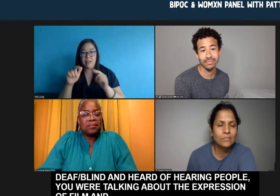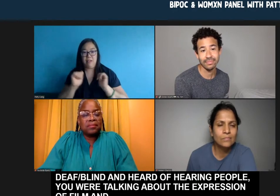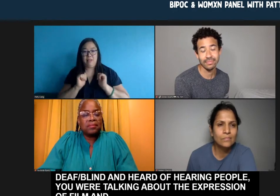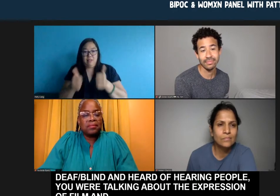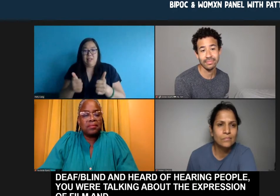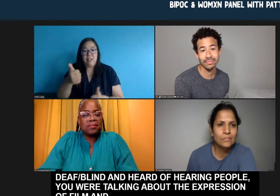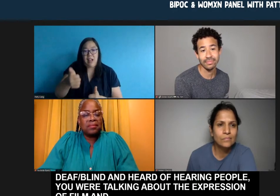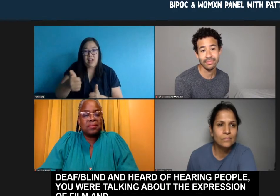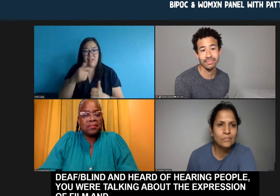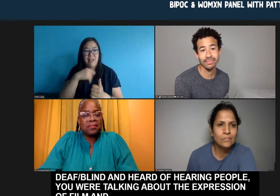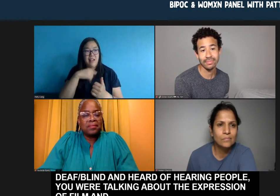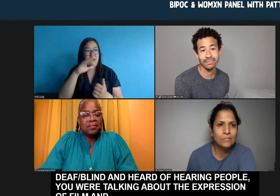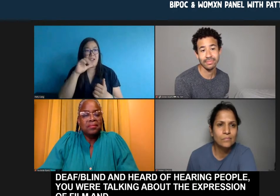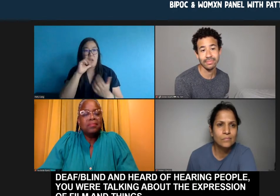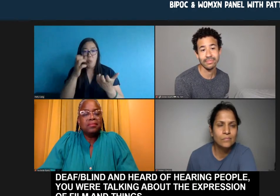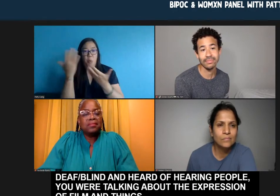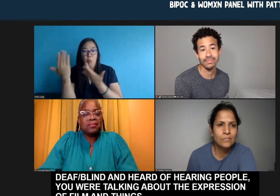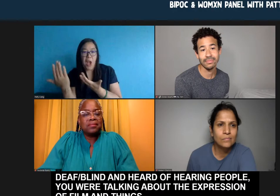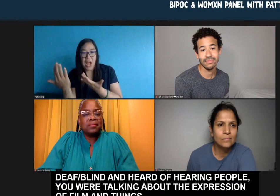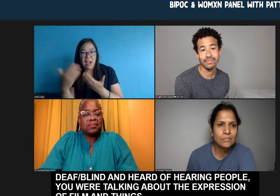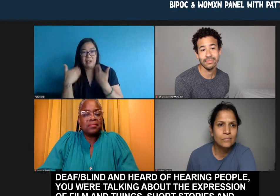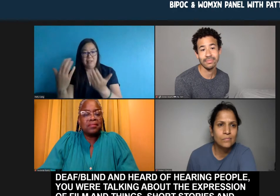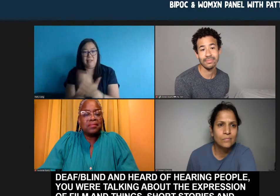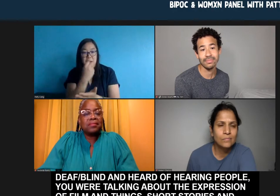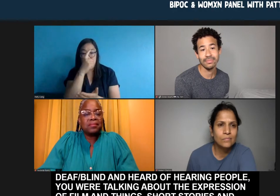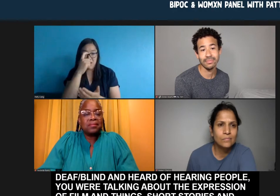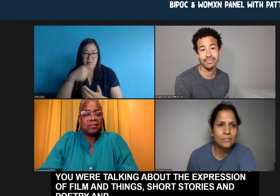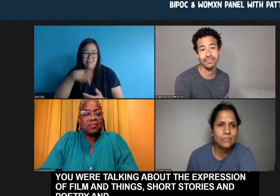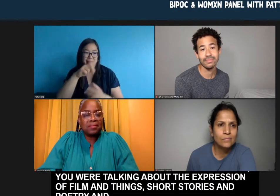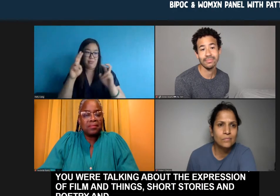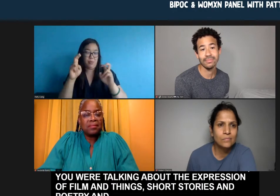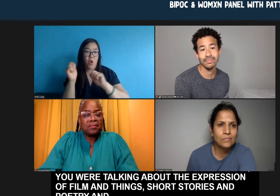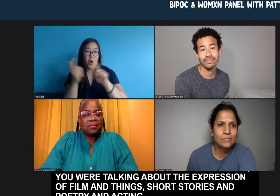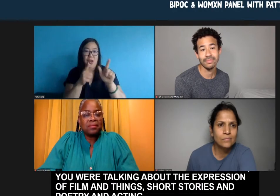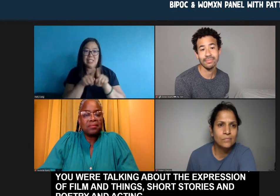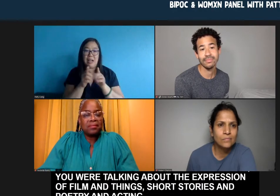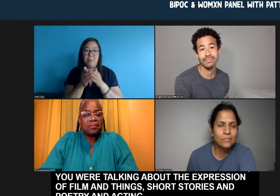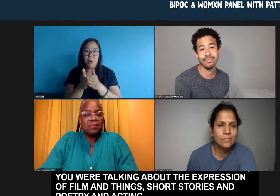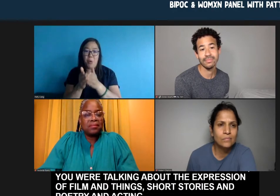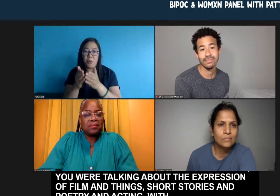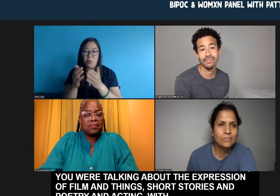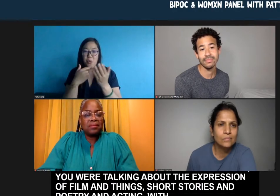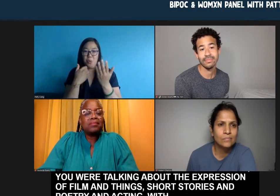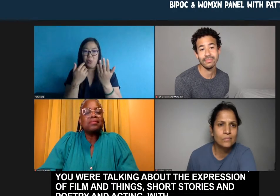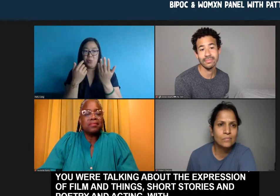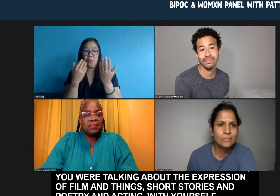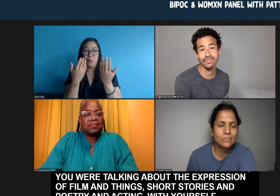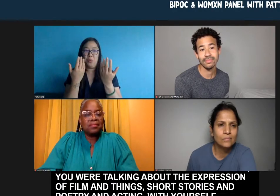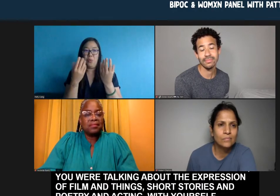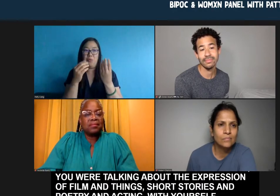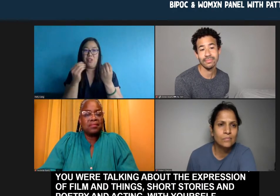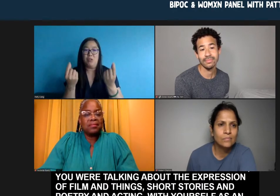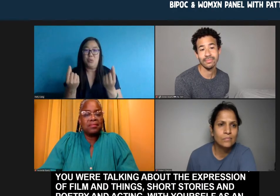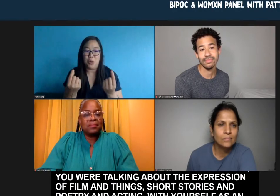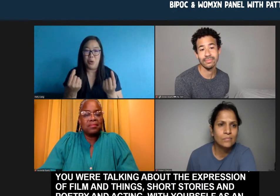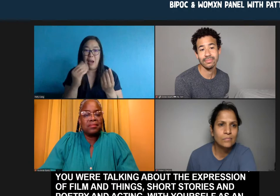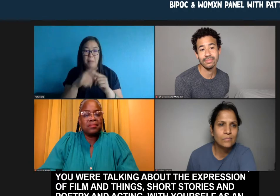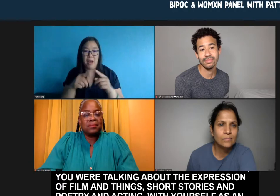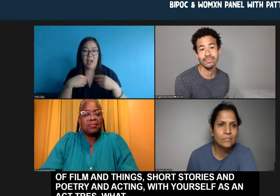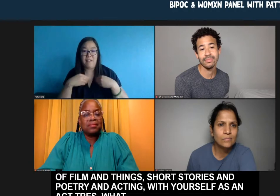acting, but with yourself as an actist, what is it that you want? Because we're all on the same boat, we're all